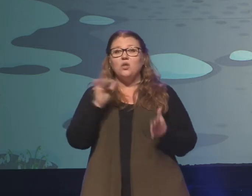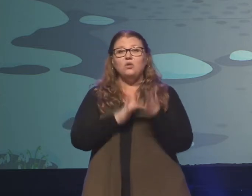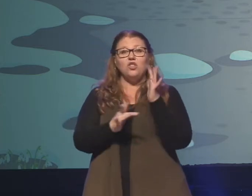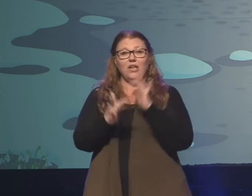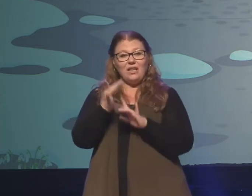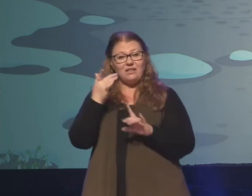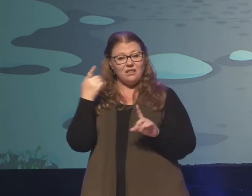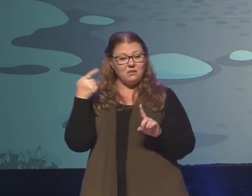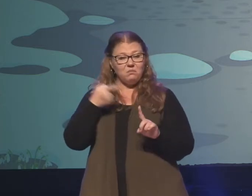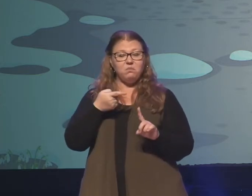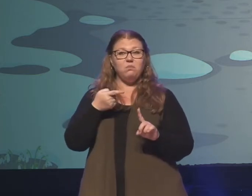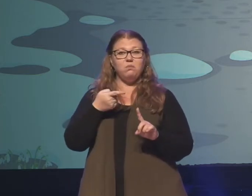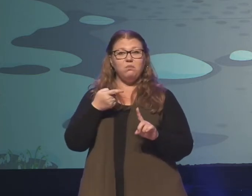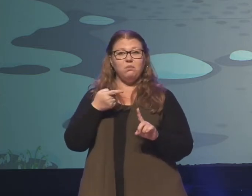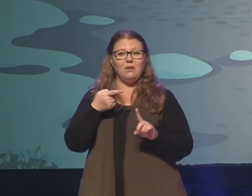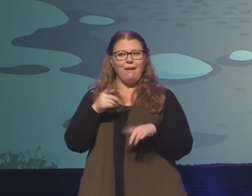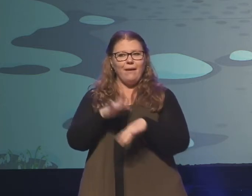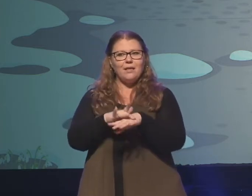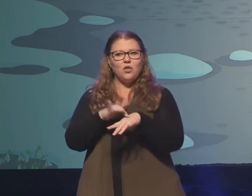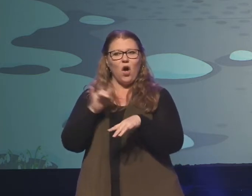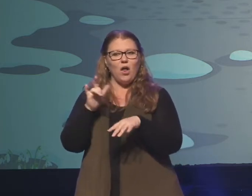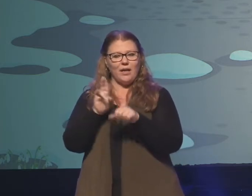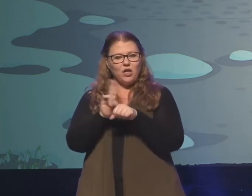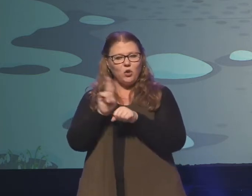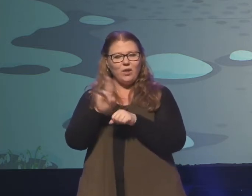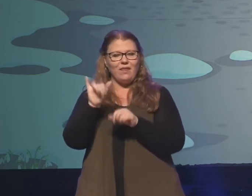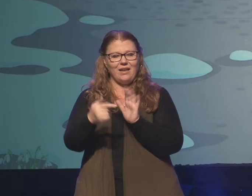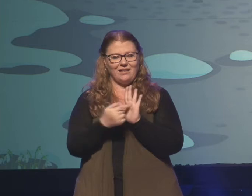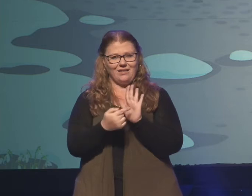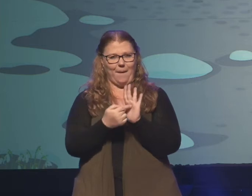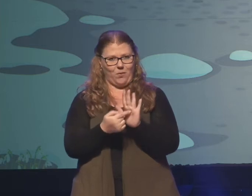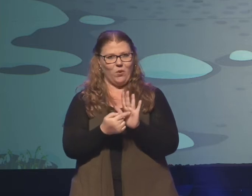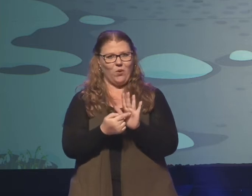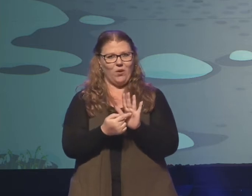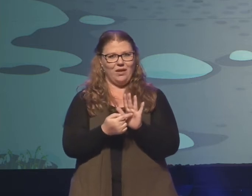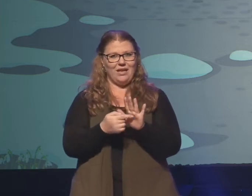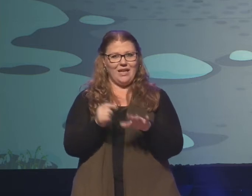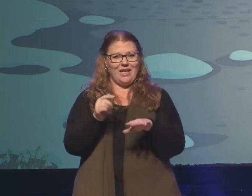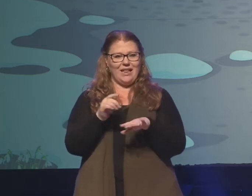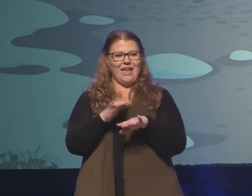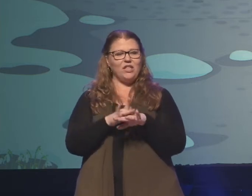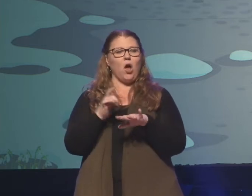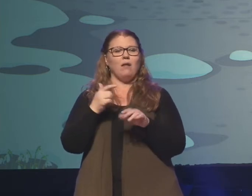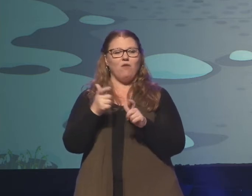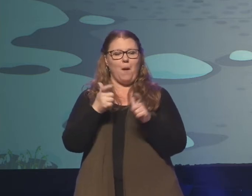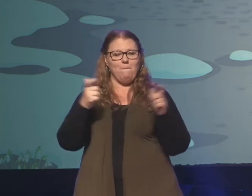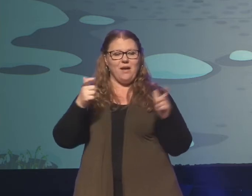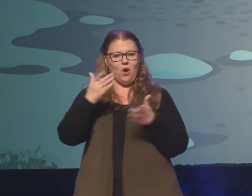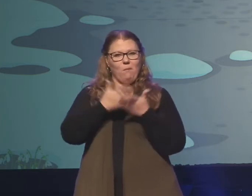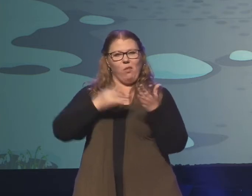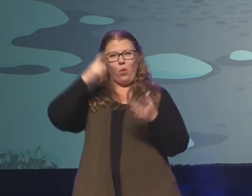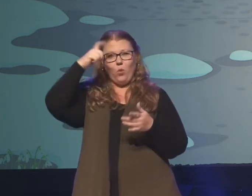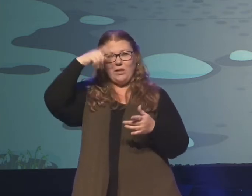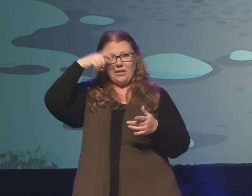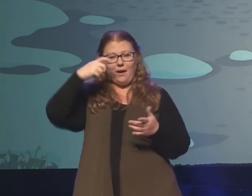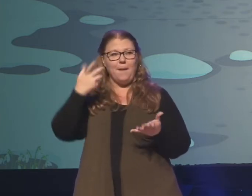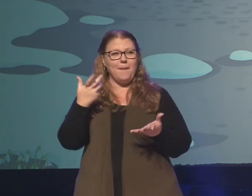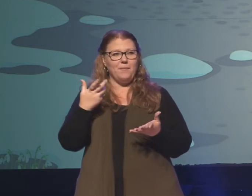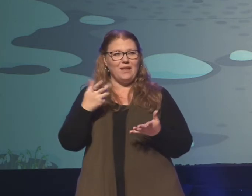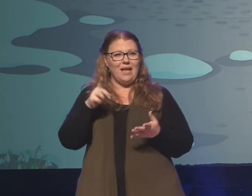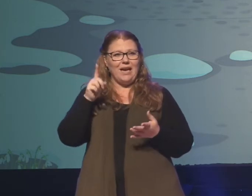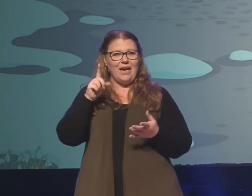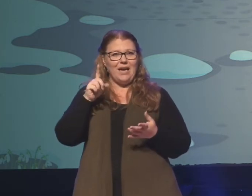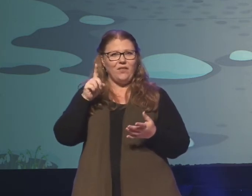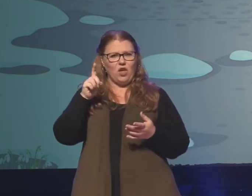is calling for, and he's using this as an example, but I think he's calling for this bigger bit of wisdom, that there needs to be